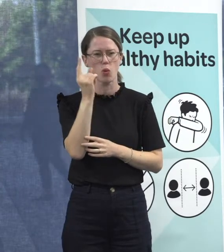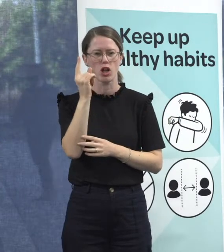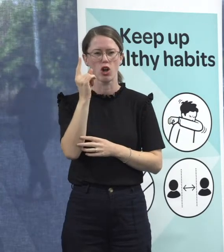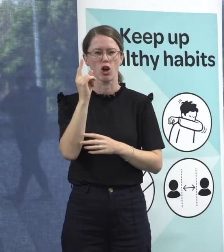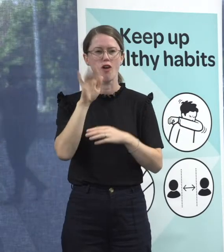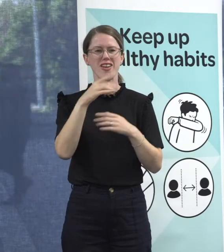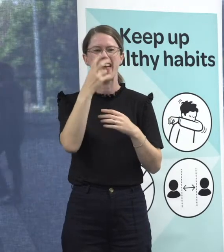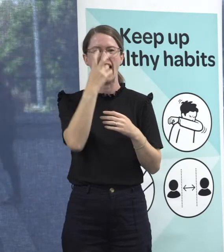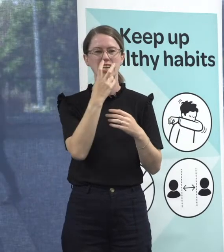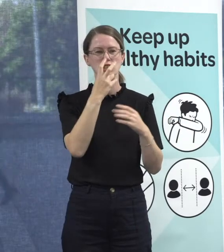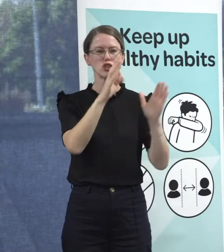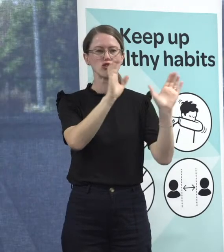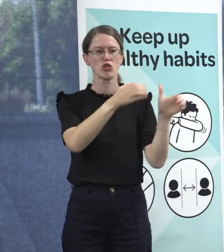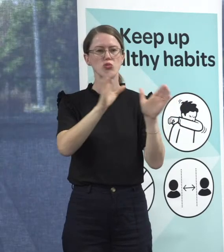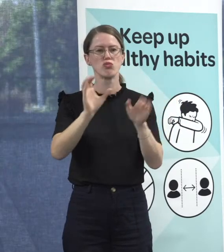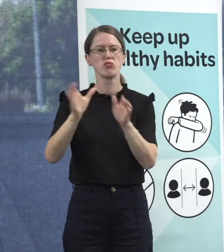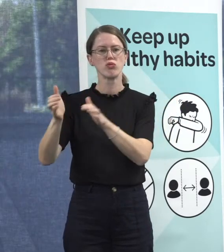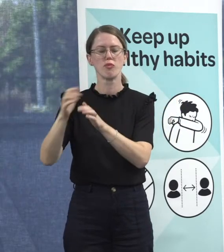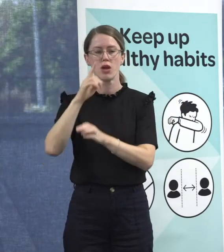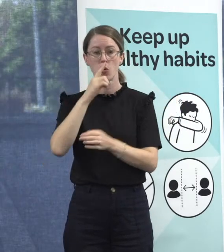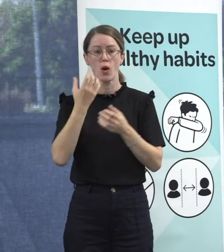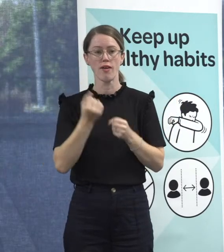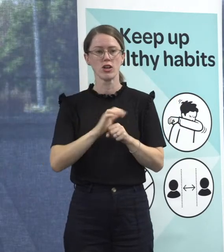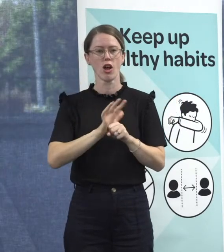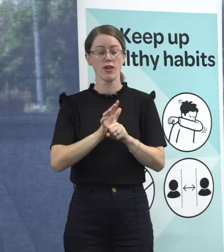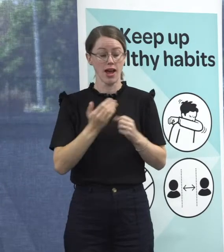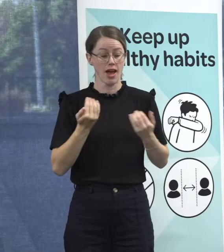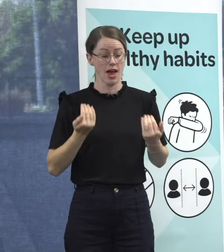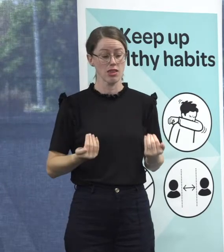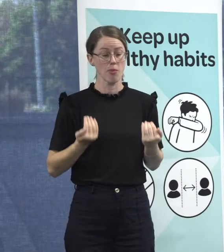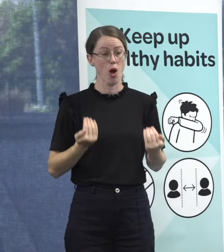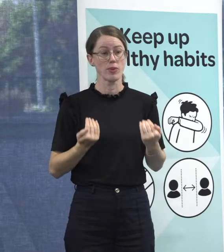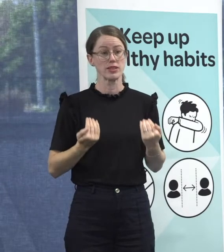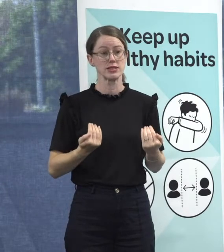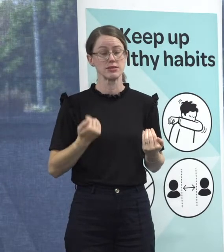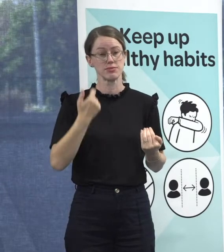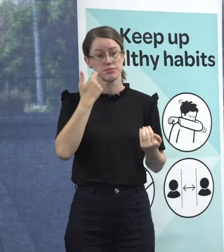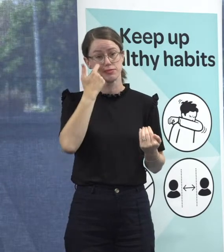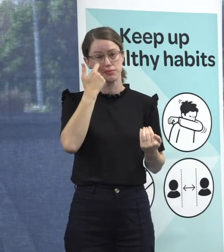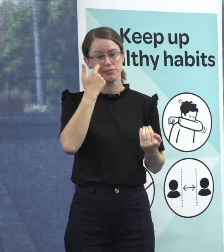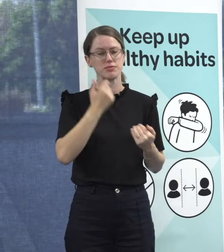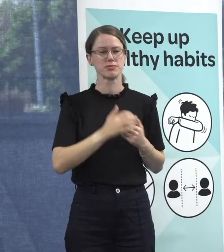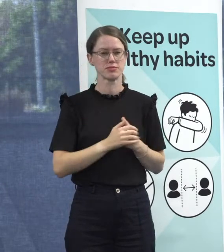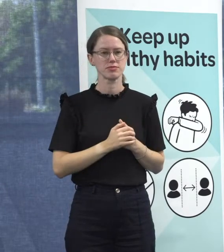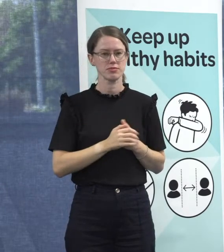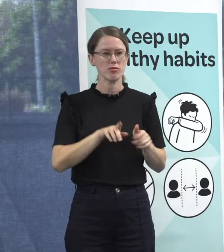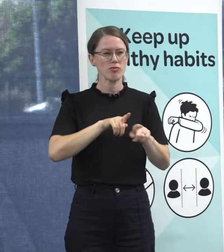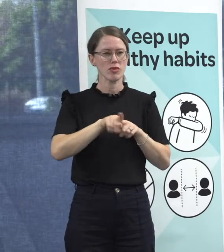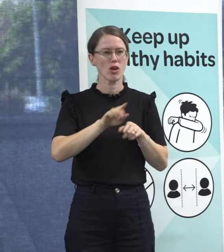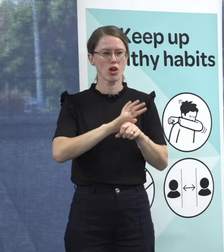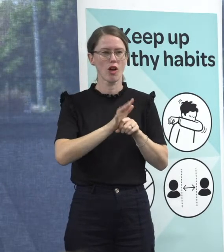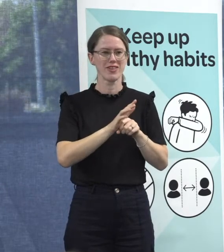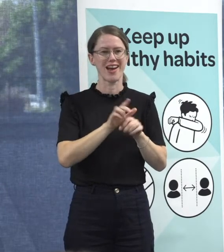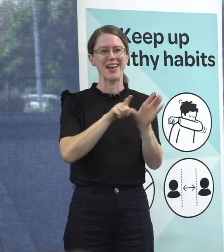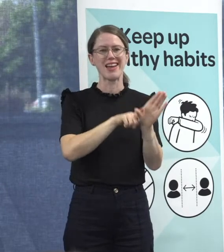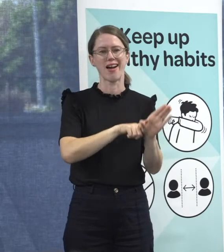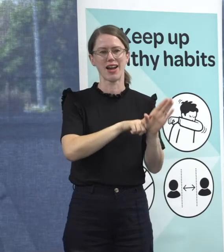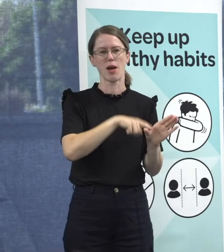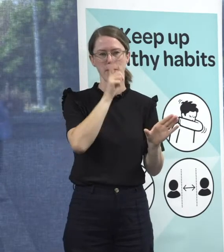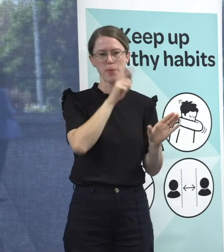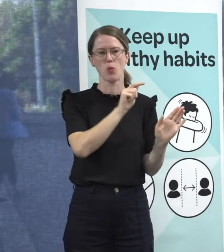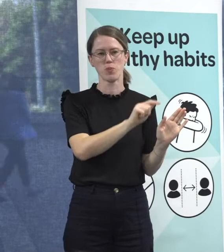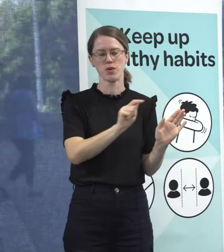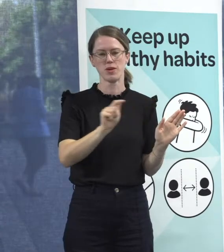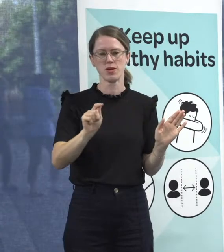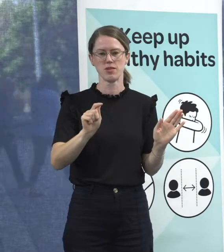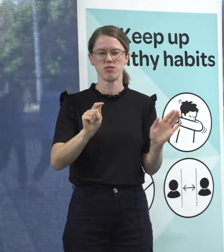age breakdown. At the moment, still the majority of cases are in our younger age groups. So